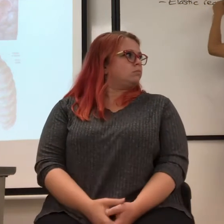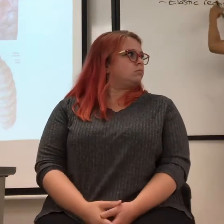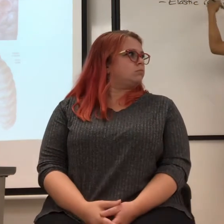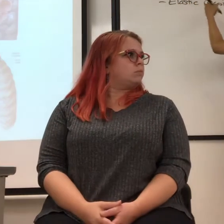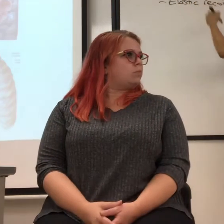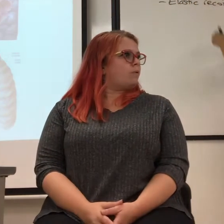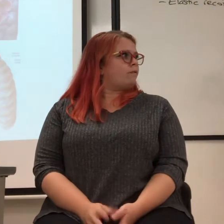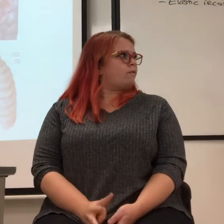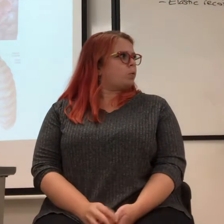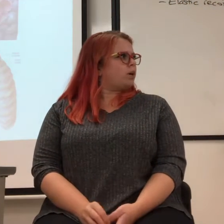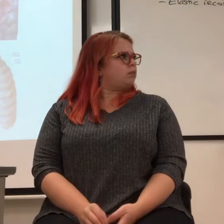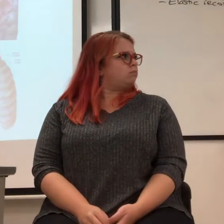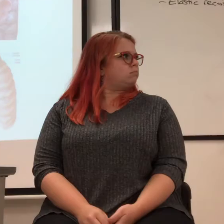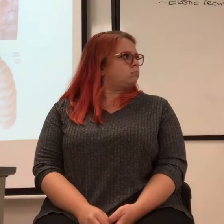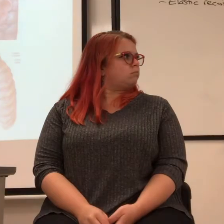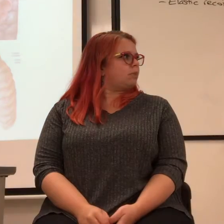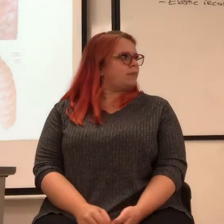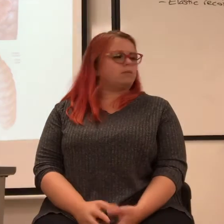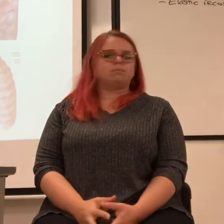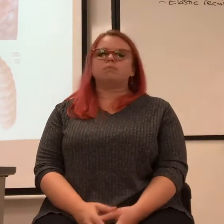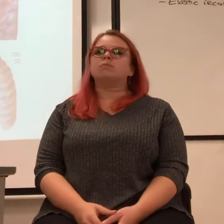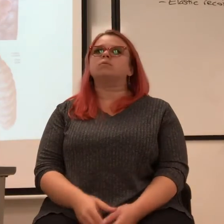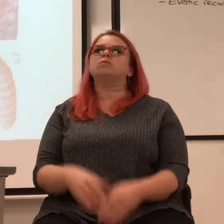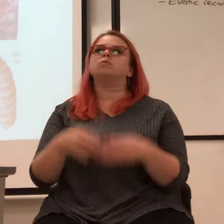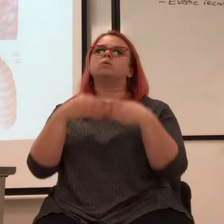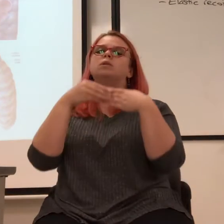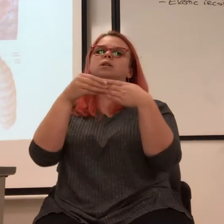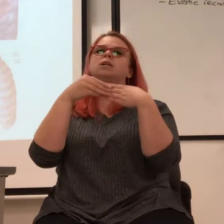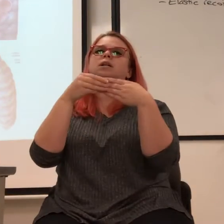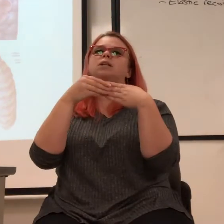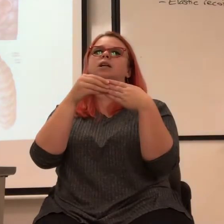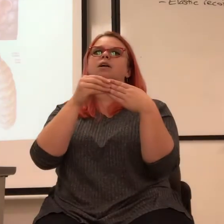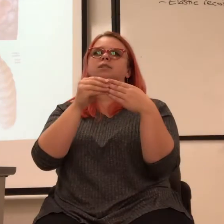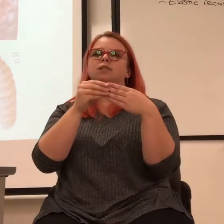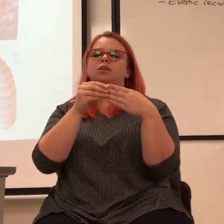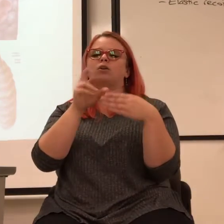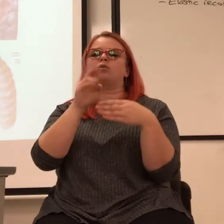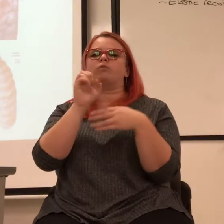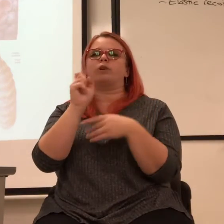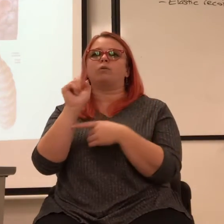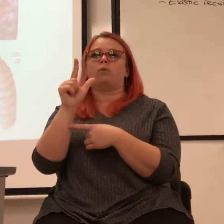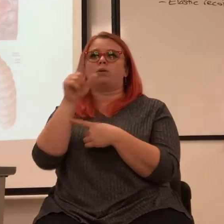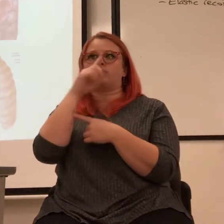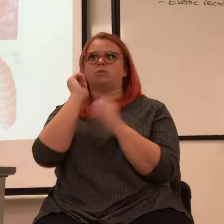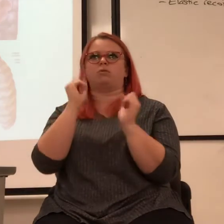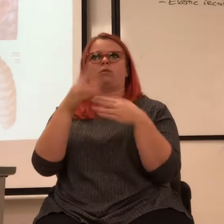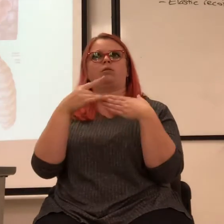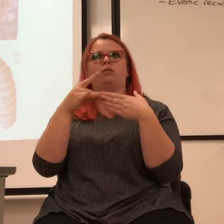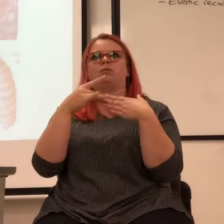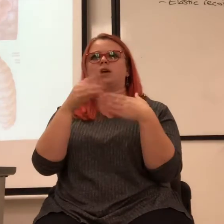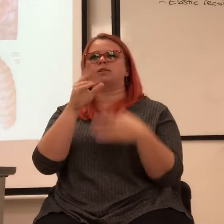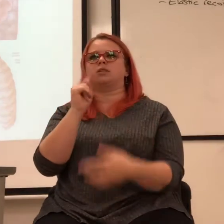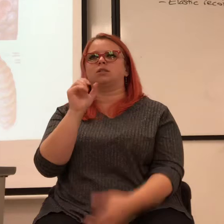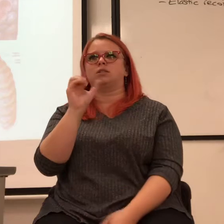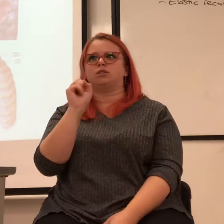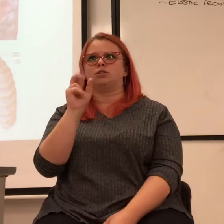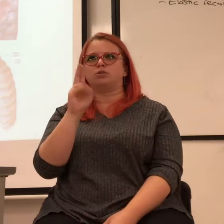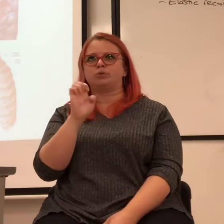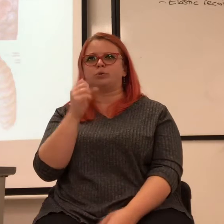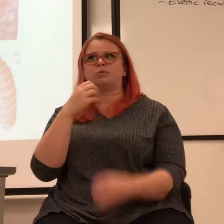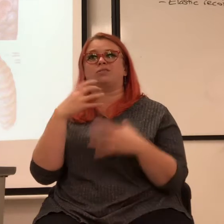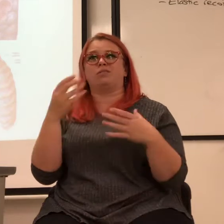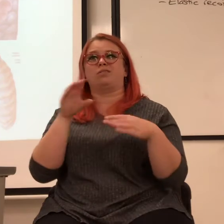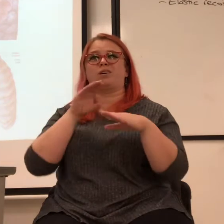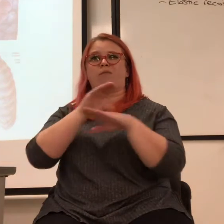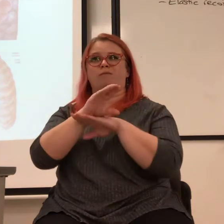So the elastic recoil, because of all the elastic tissue, gives you quite a bit of force to overcome. This is basically, I think about this